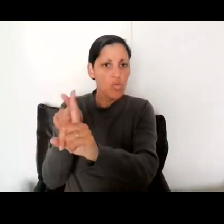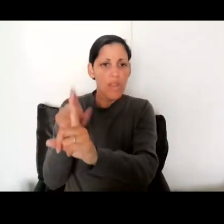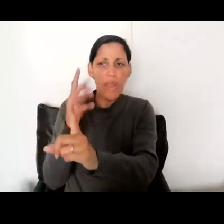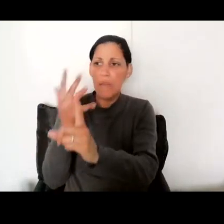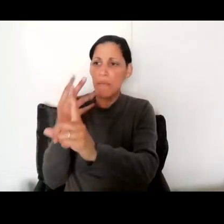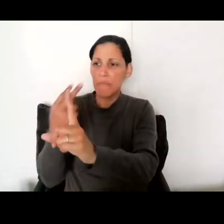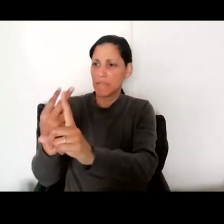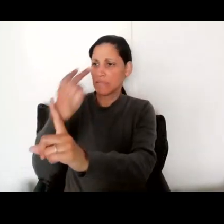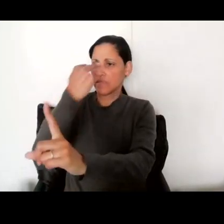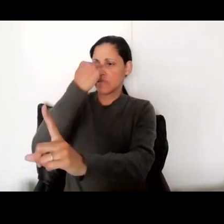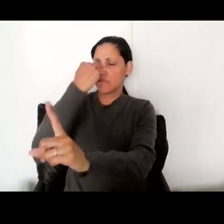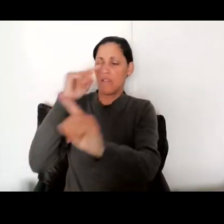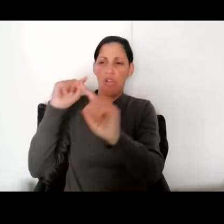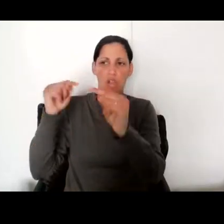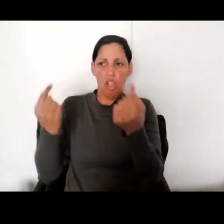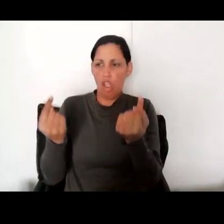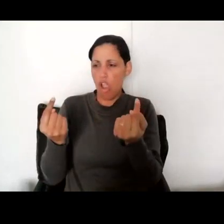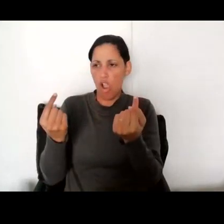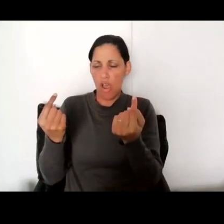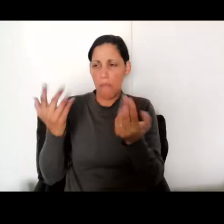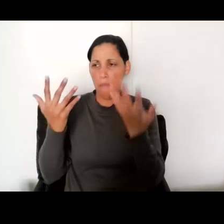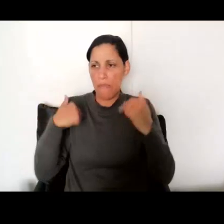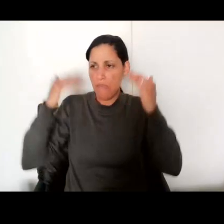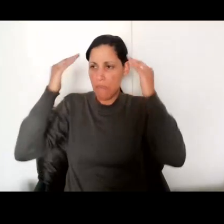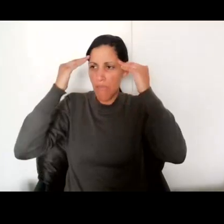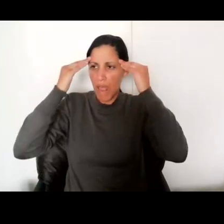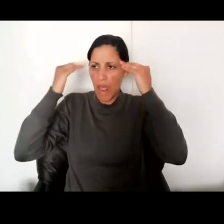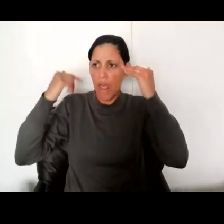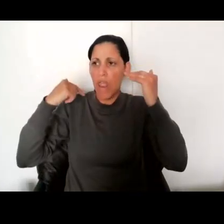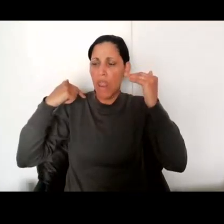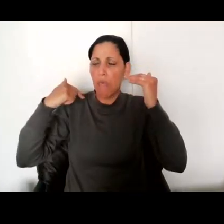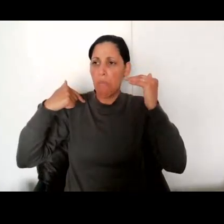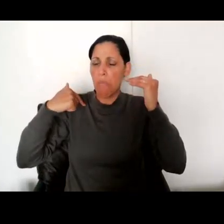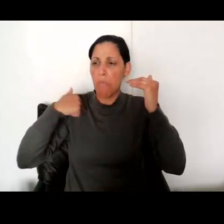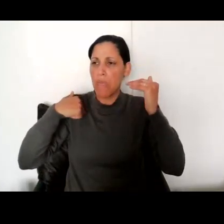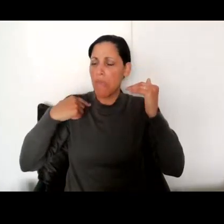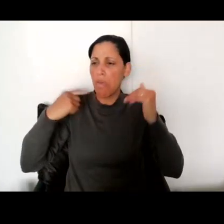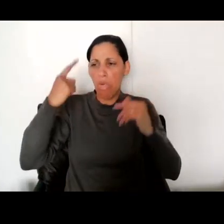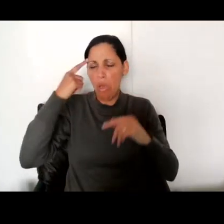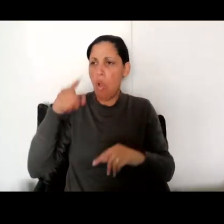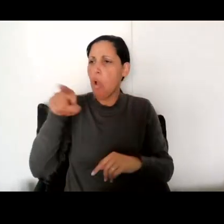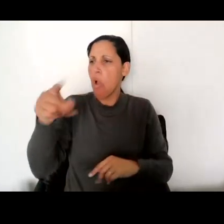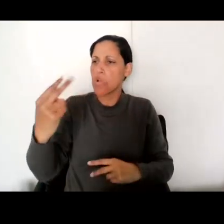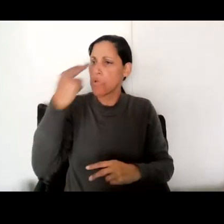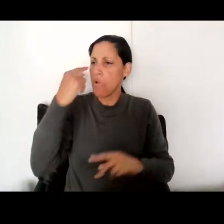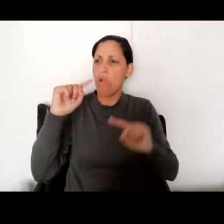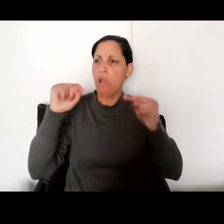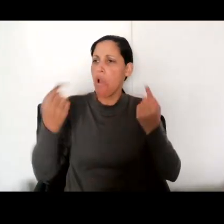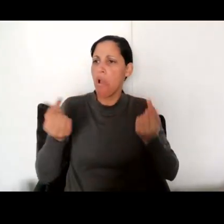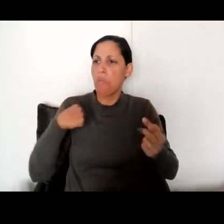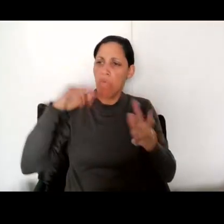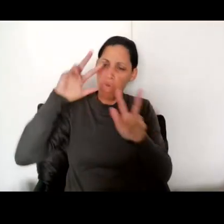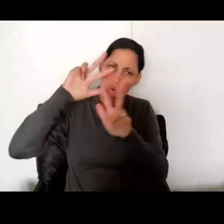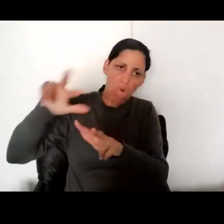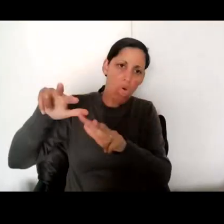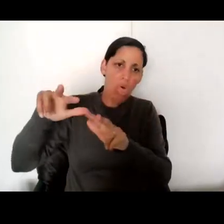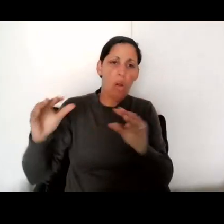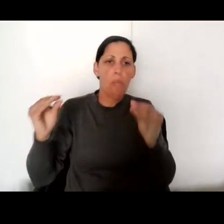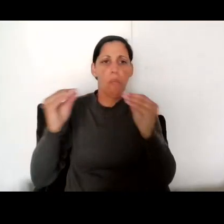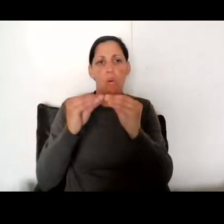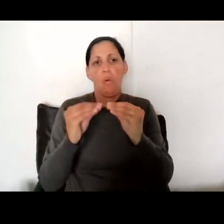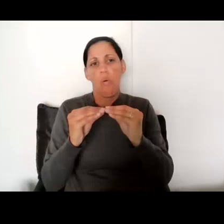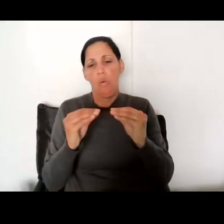my mind, is what makes us ignore them even more. And the one thing that I found insightful in